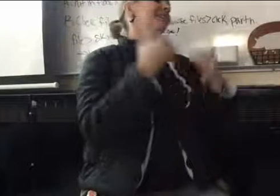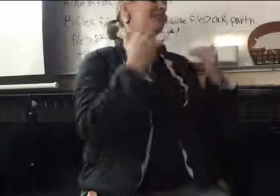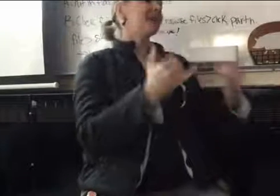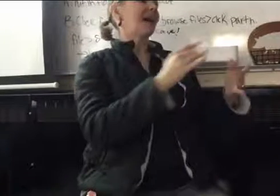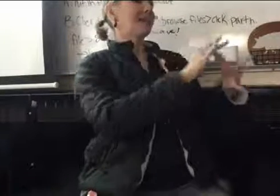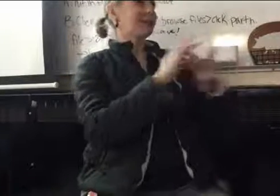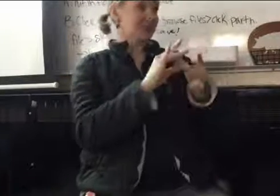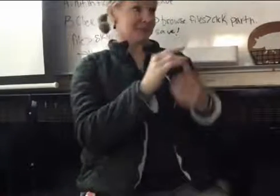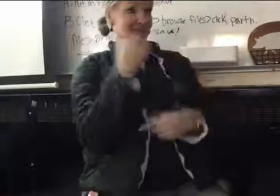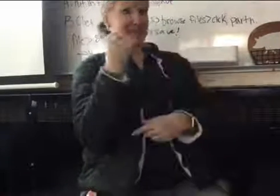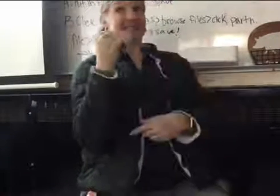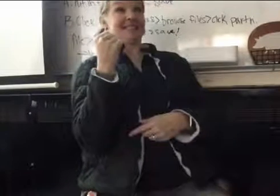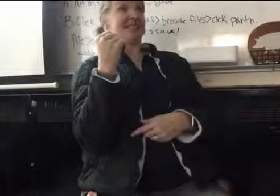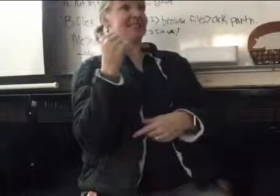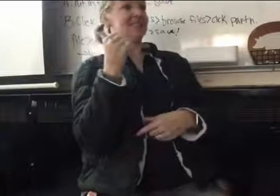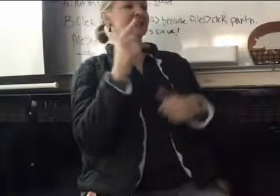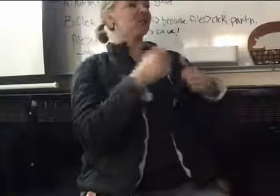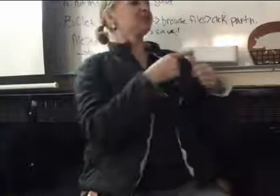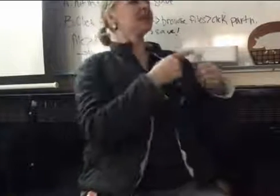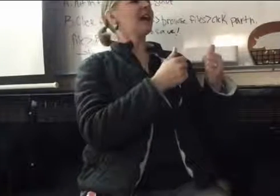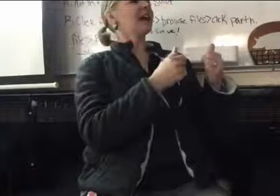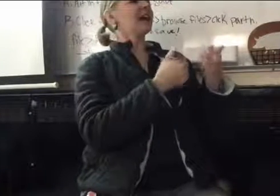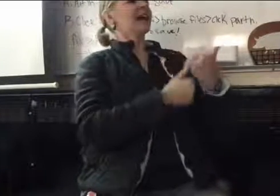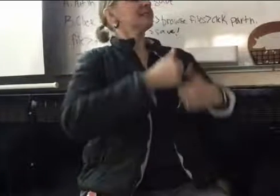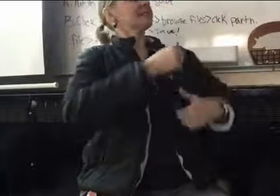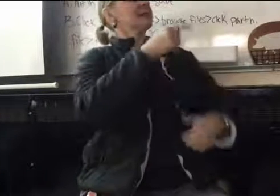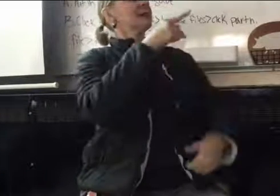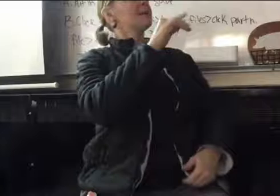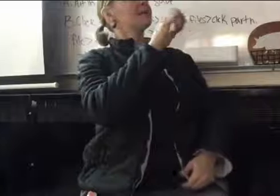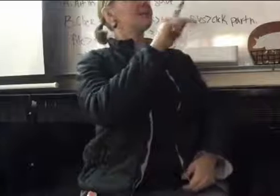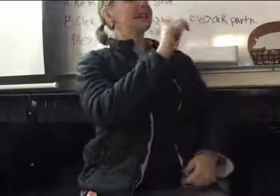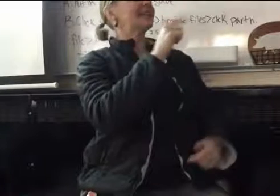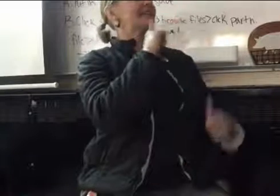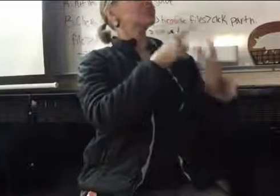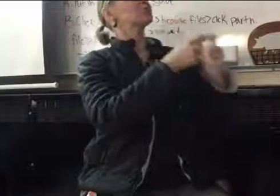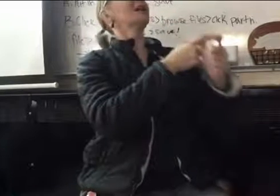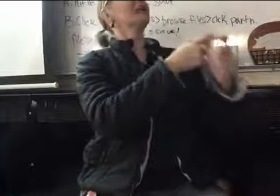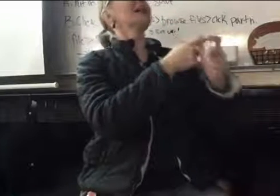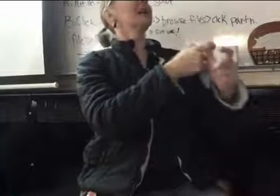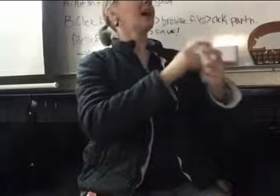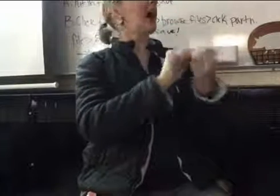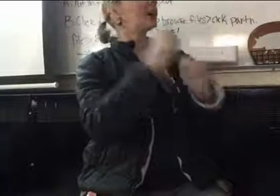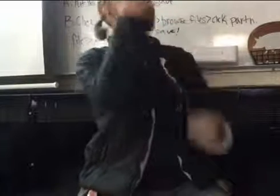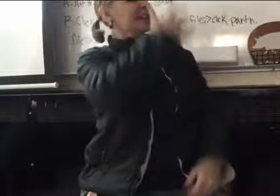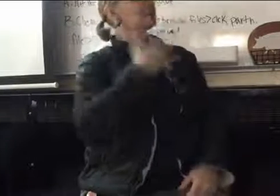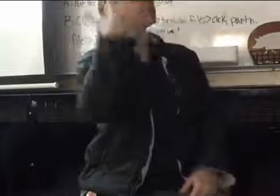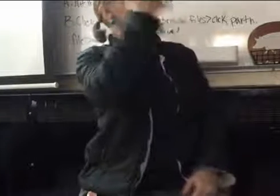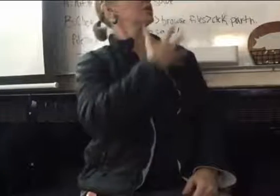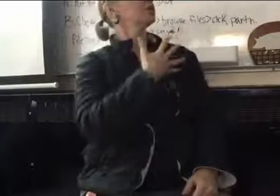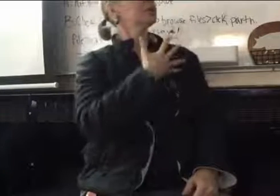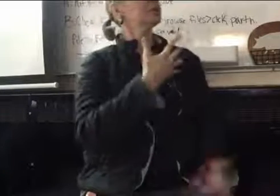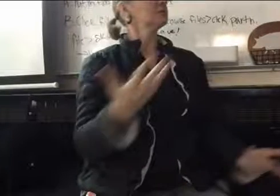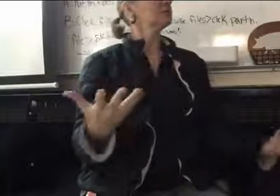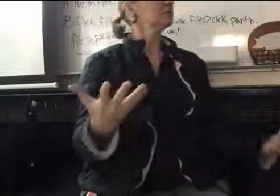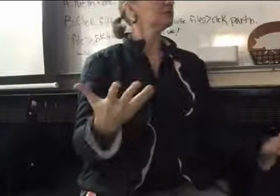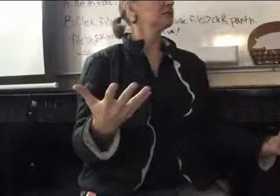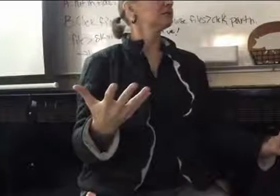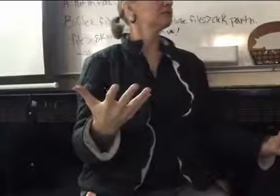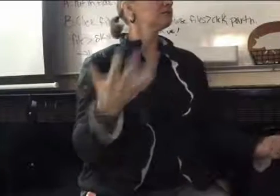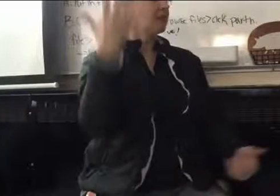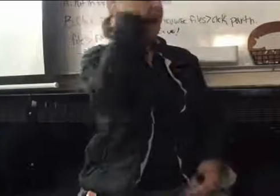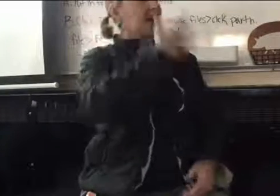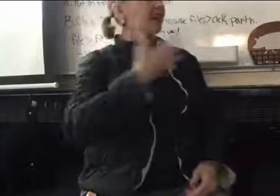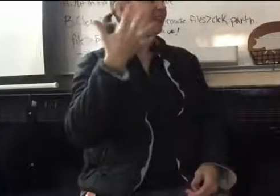of this, first off, as the general, as Pickett's running, how does Pickett look? He